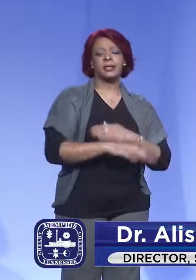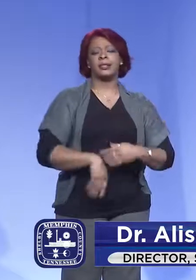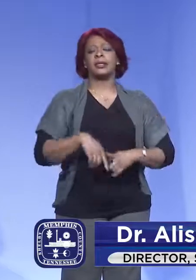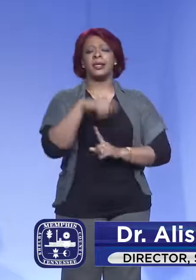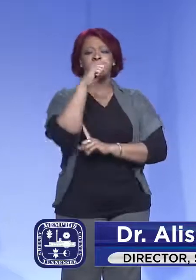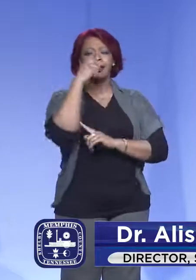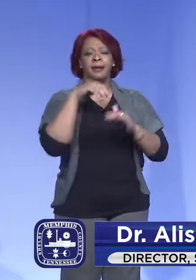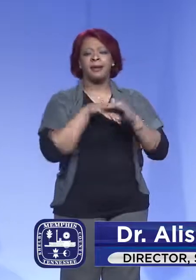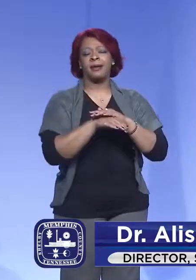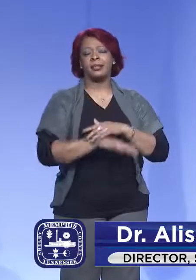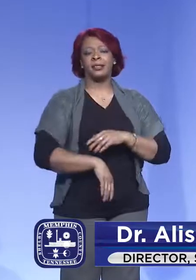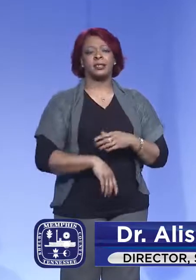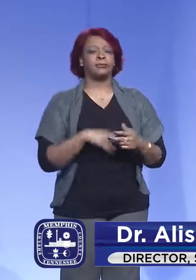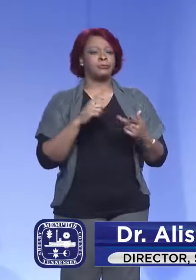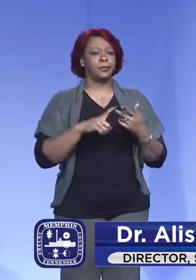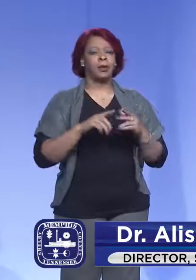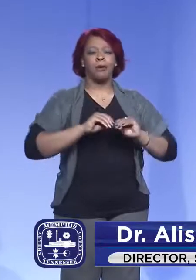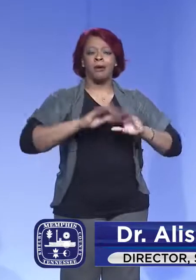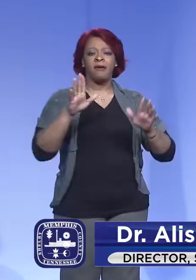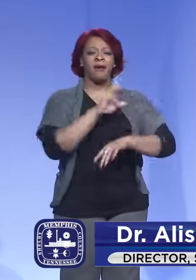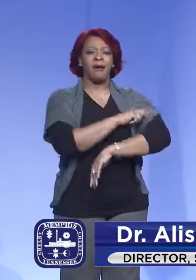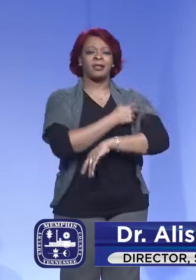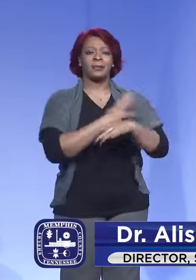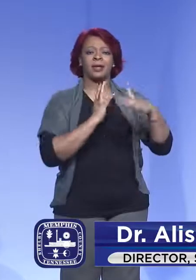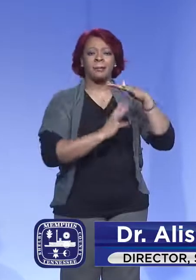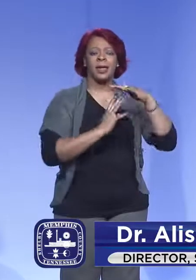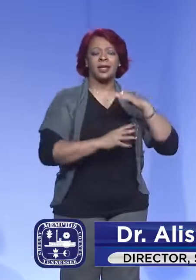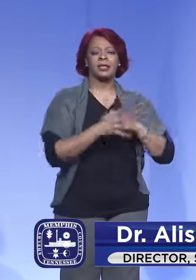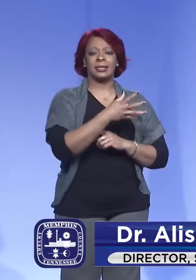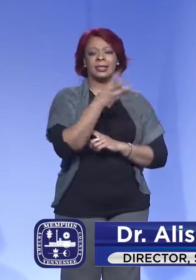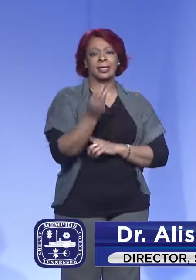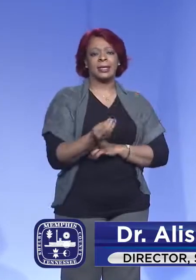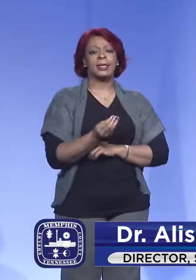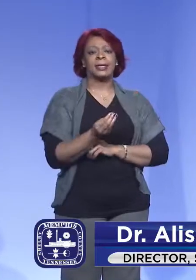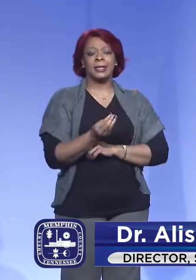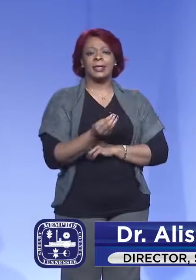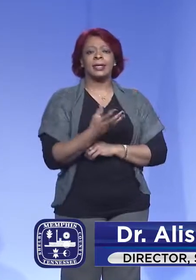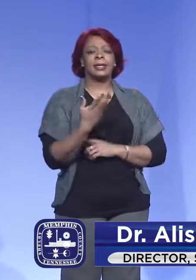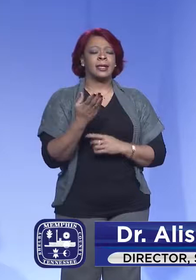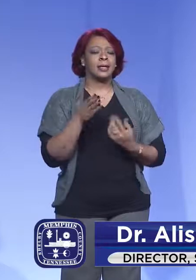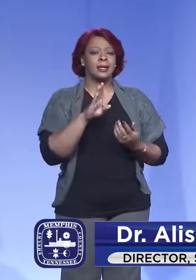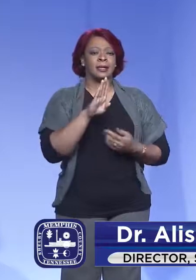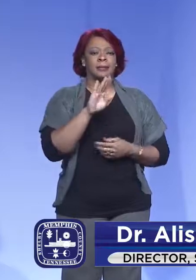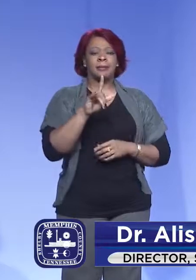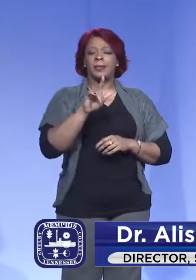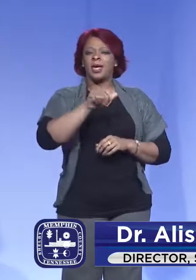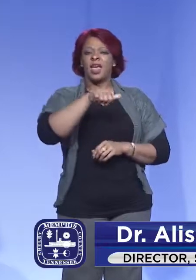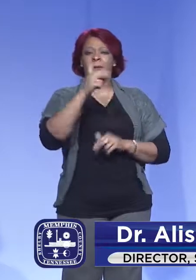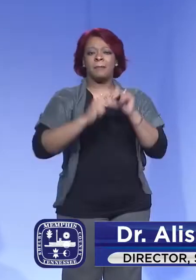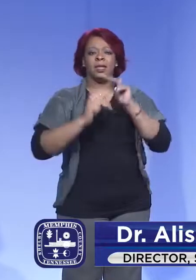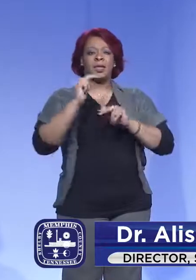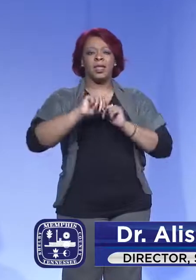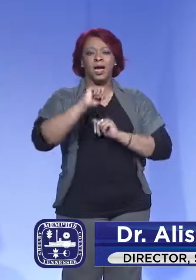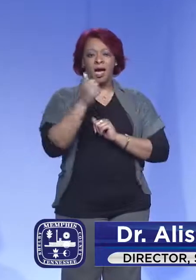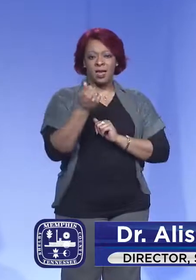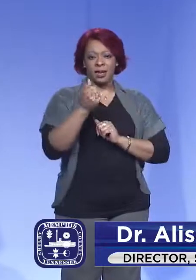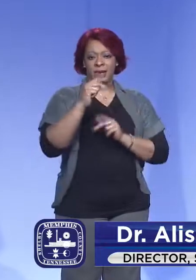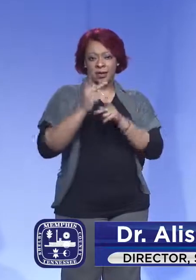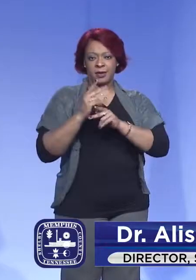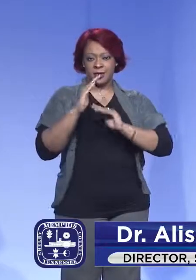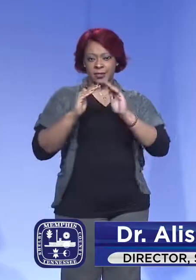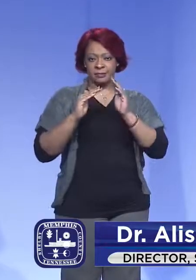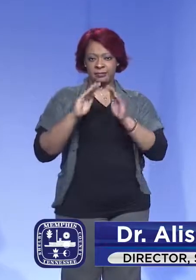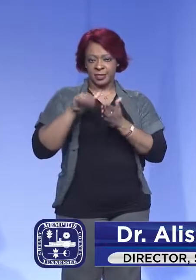testing access to obviously hospital capacity and the build out of the alternate care site. So we've